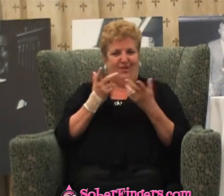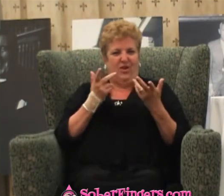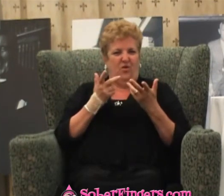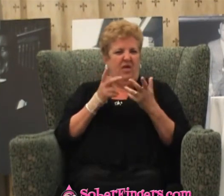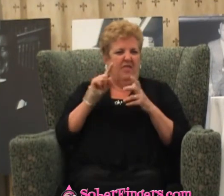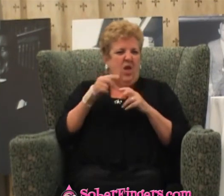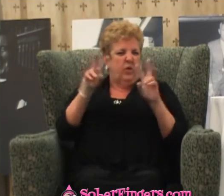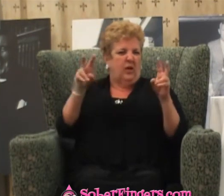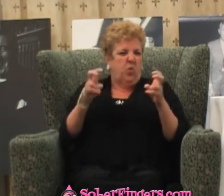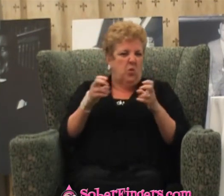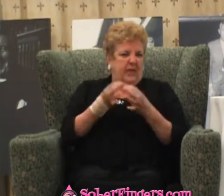know. And